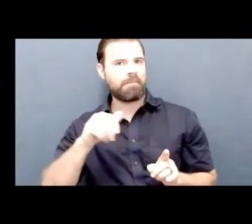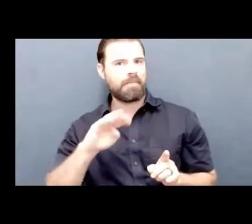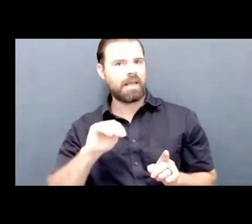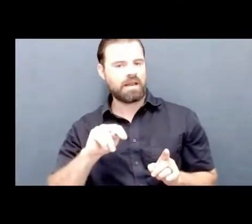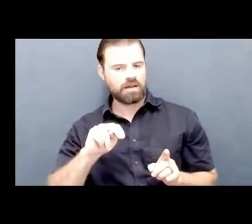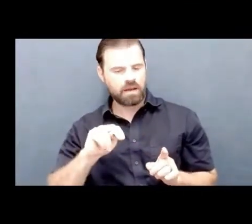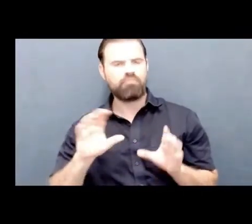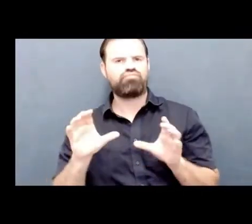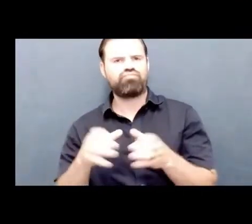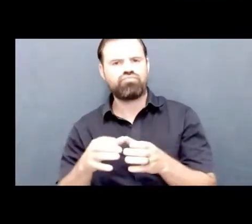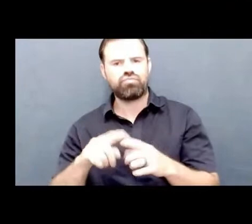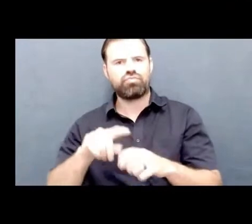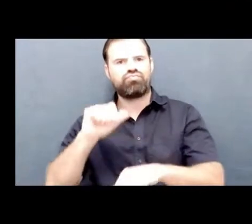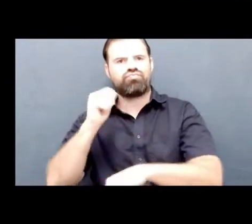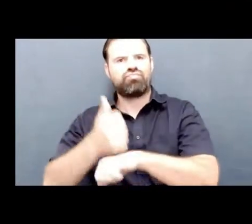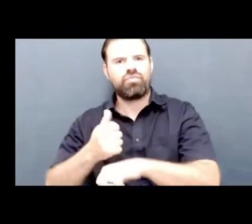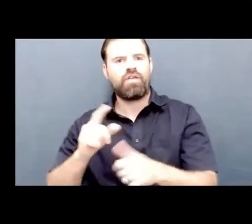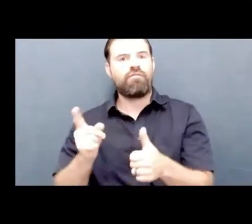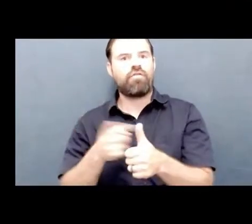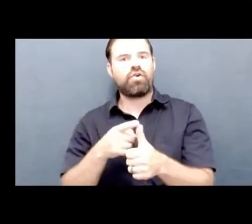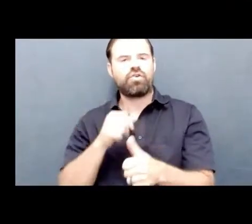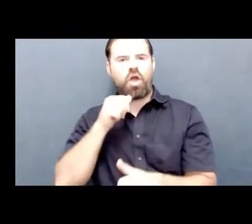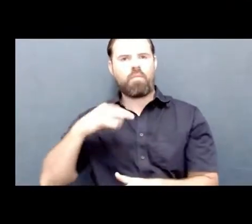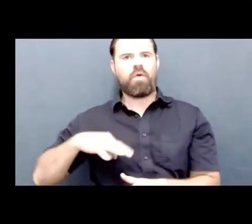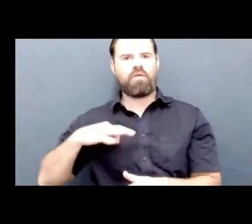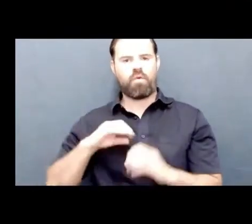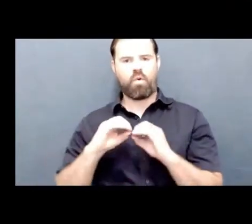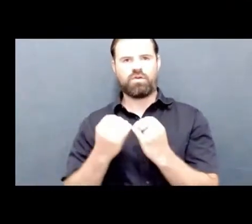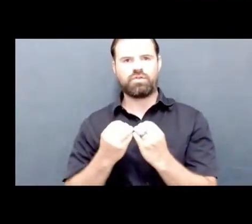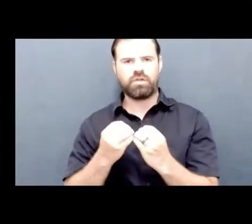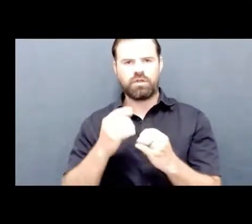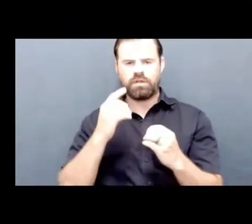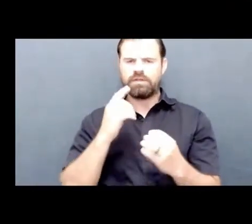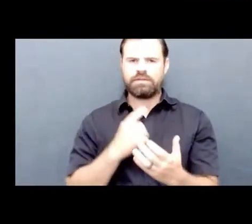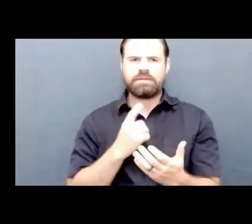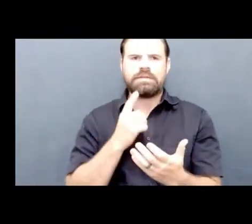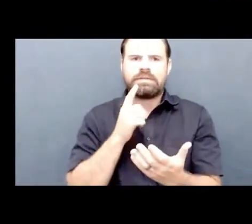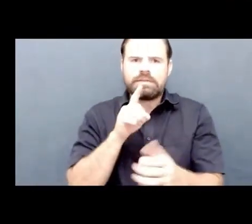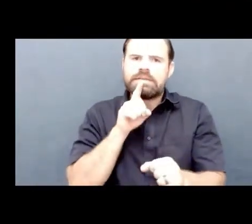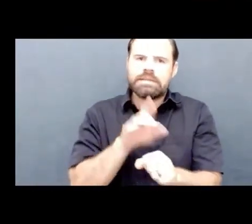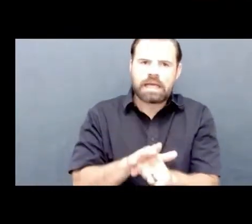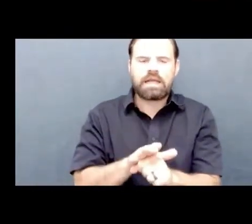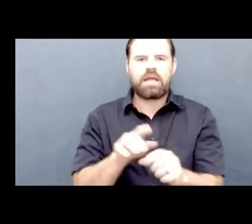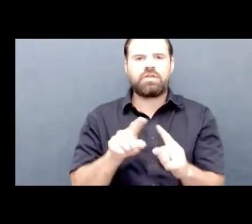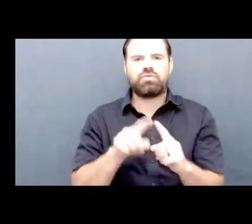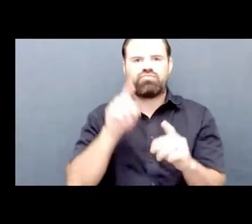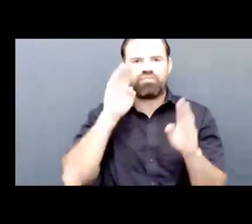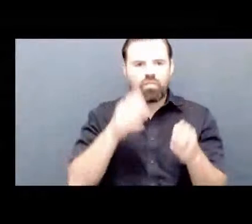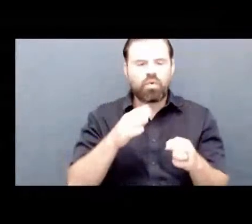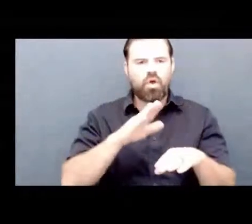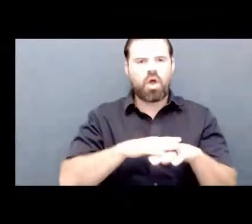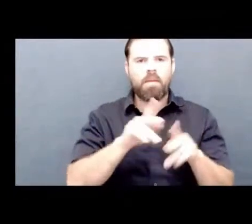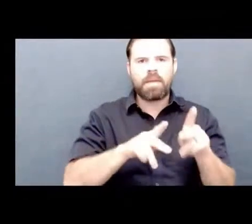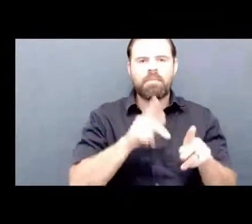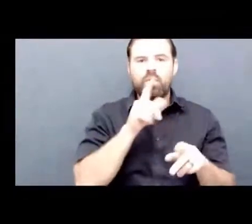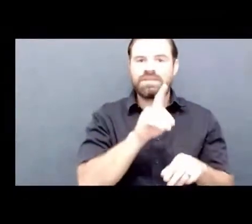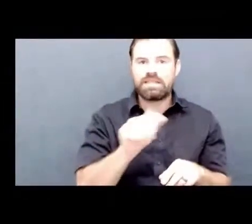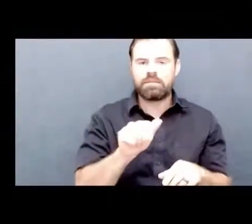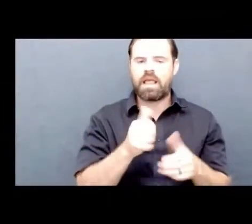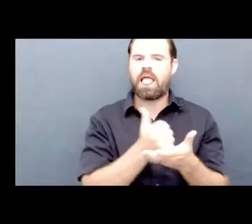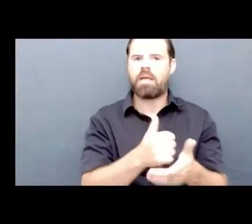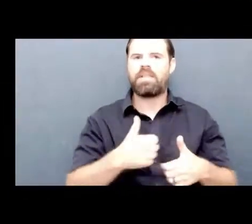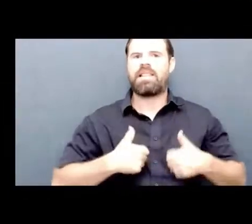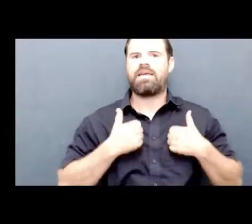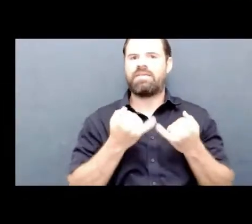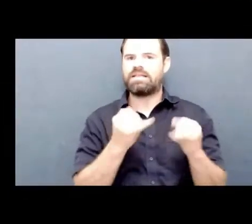region's first nonprofit organization dedicated to helping people with disabilities live independently. As